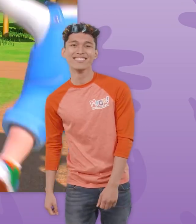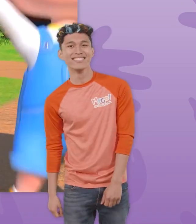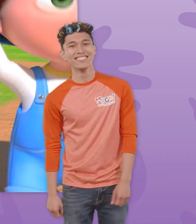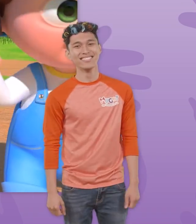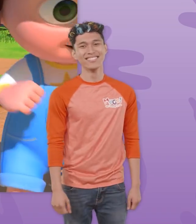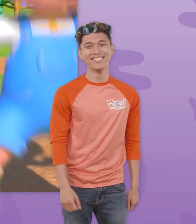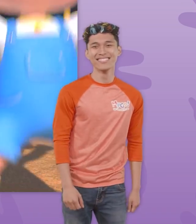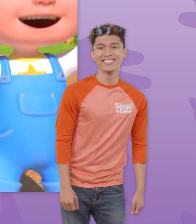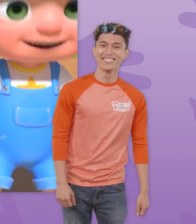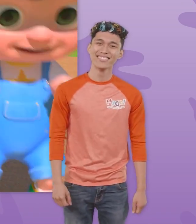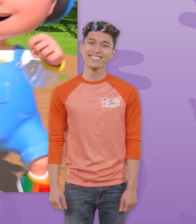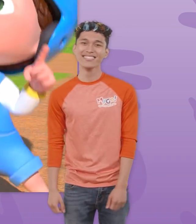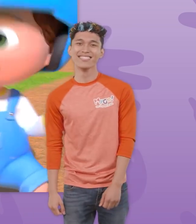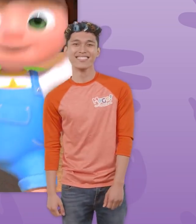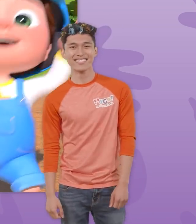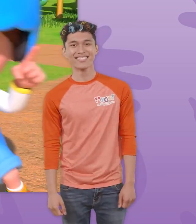Hooray!